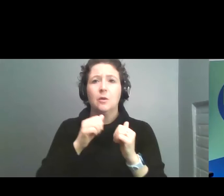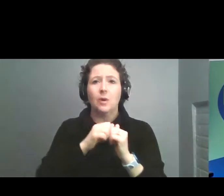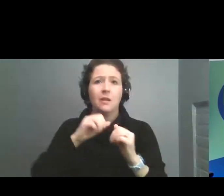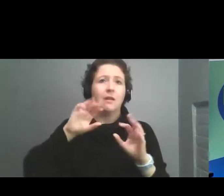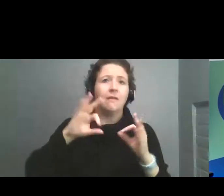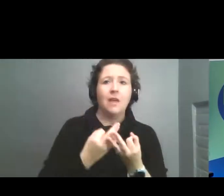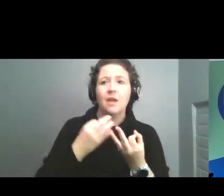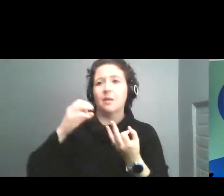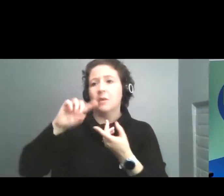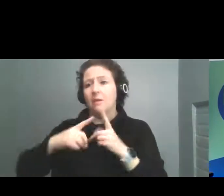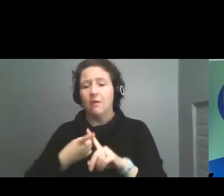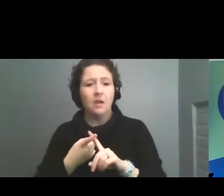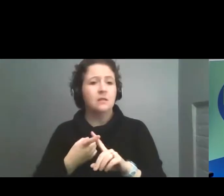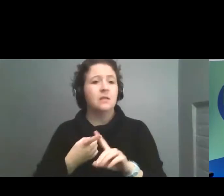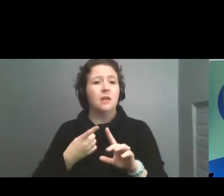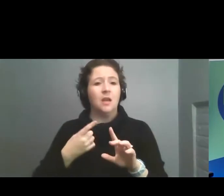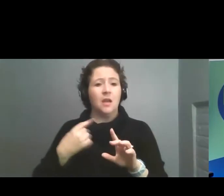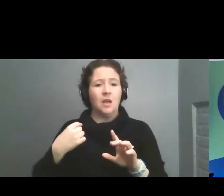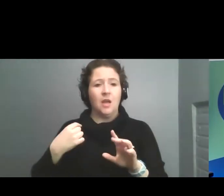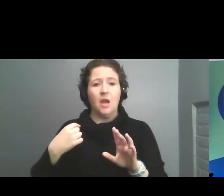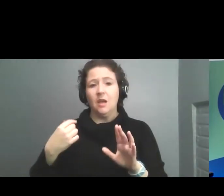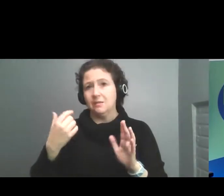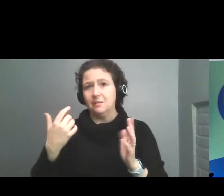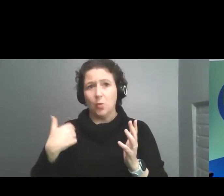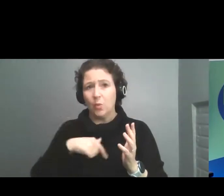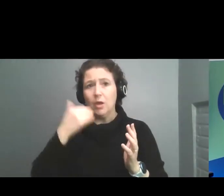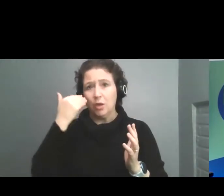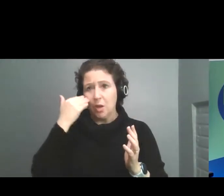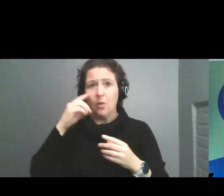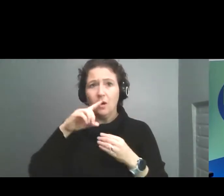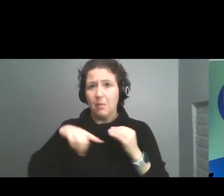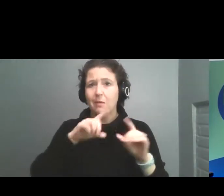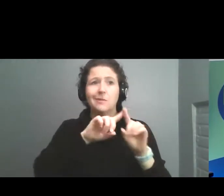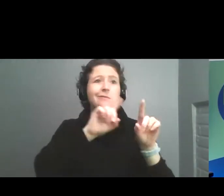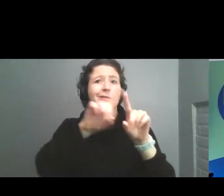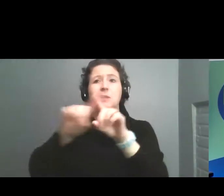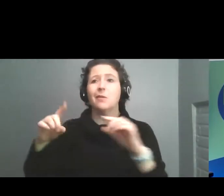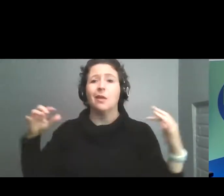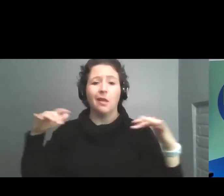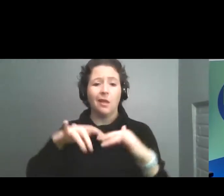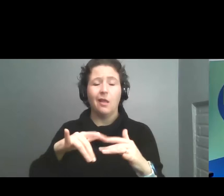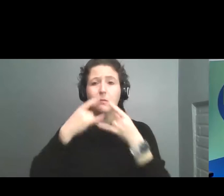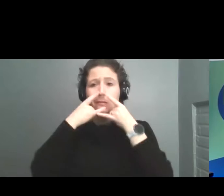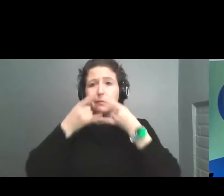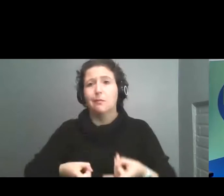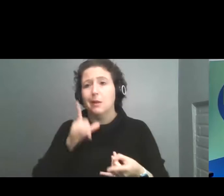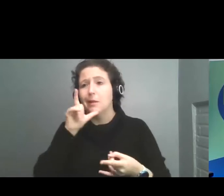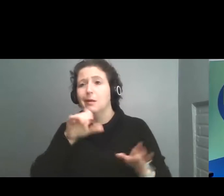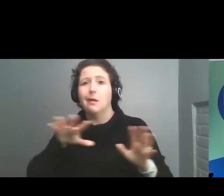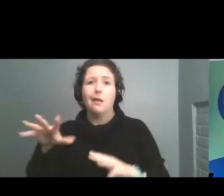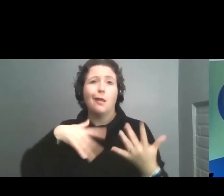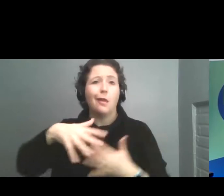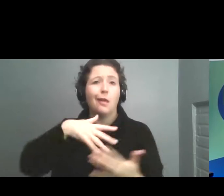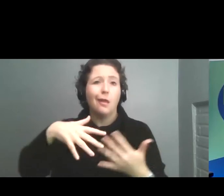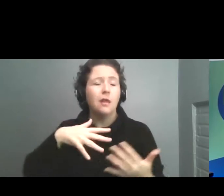our investigators are told of gatherings without social distancing and masking. These numbers are what we'd expect to see when people aren't